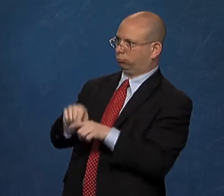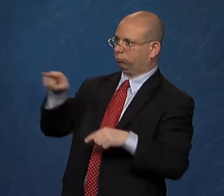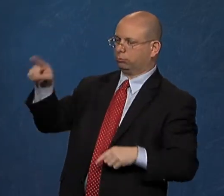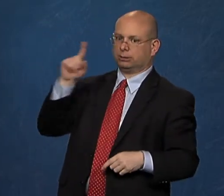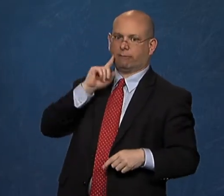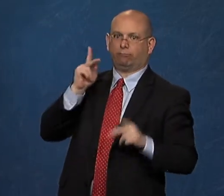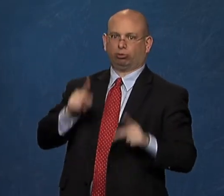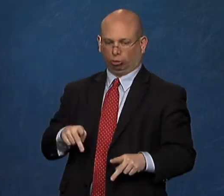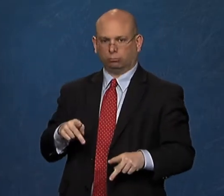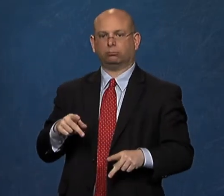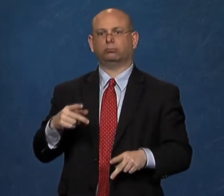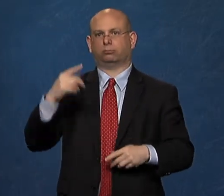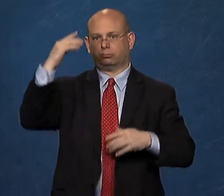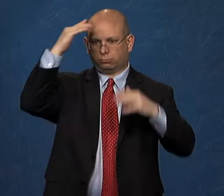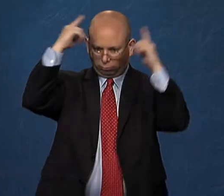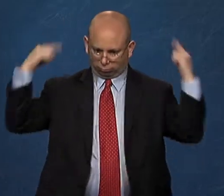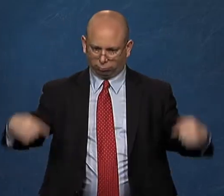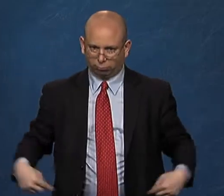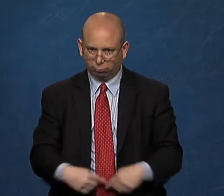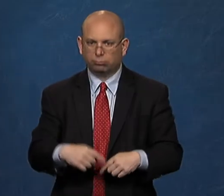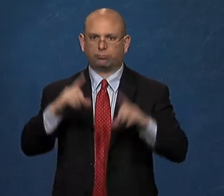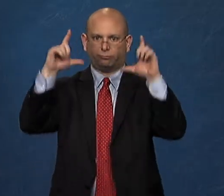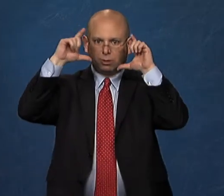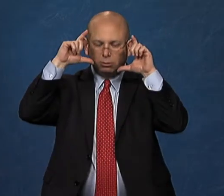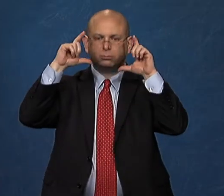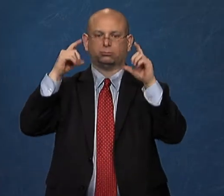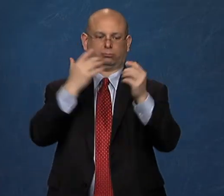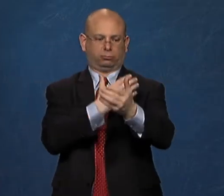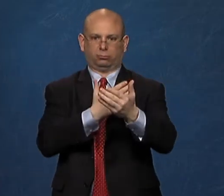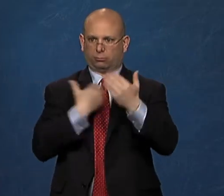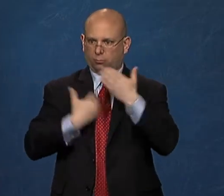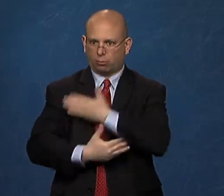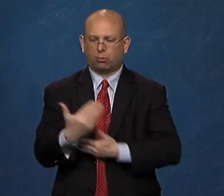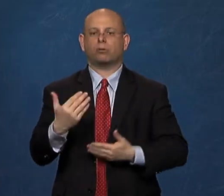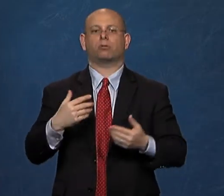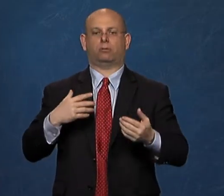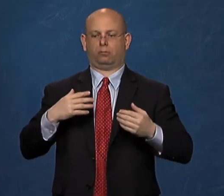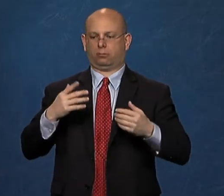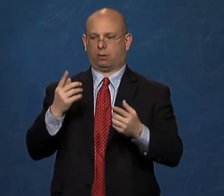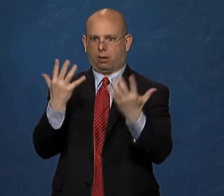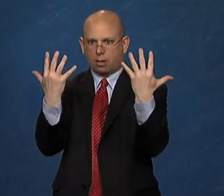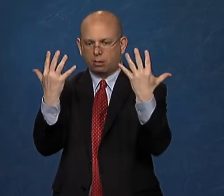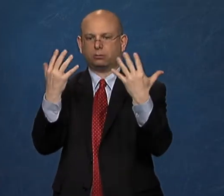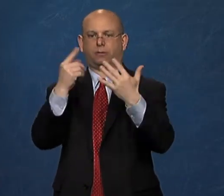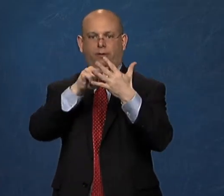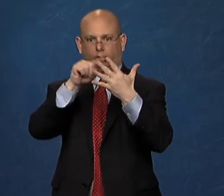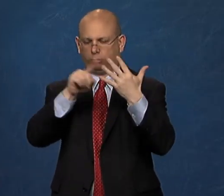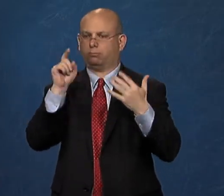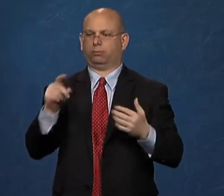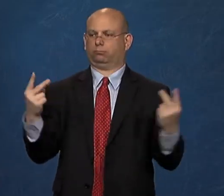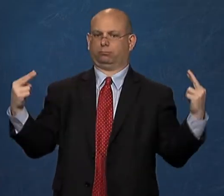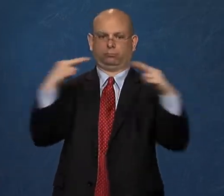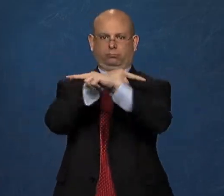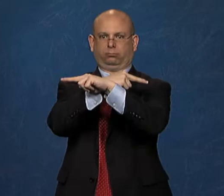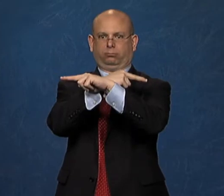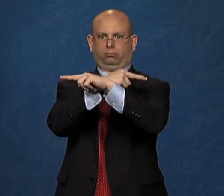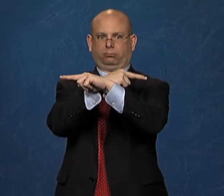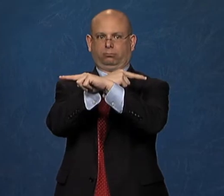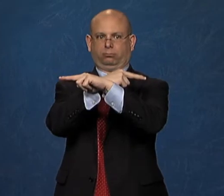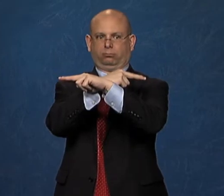seen clearly by the interpreter, so the interpreter is able to see a nice part of the individual's torso, including their face, arms, hands,